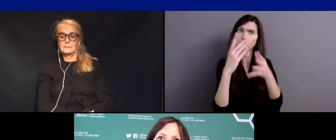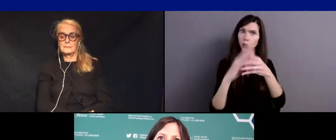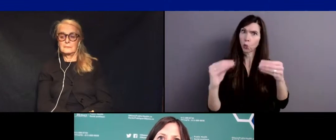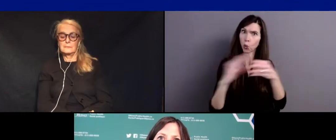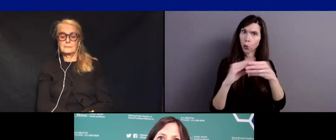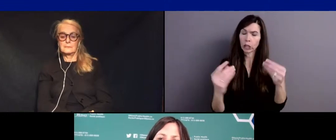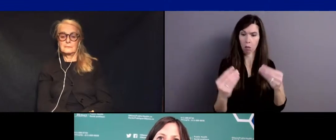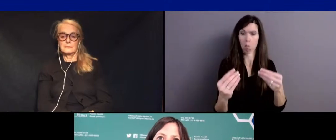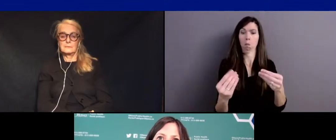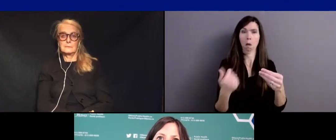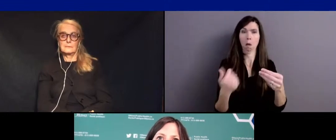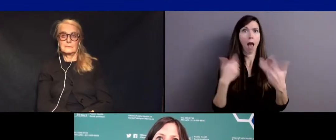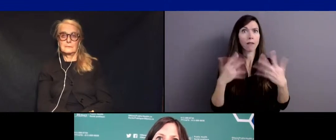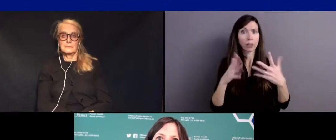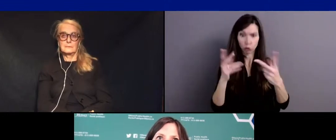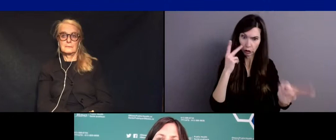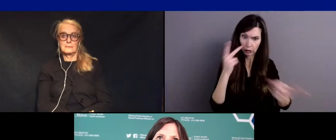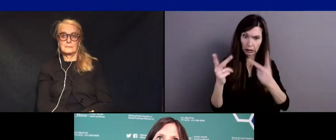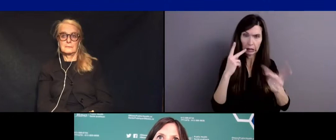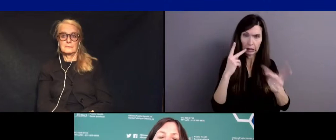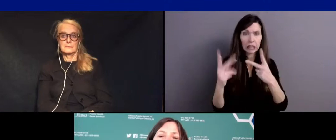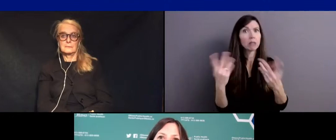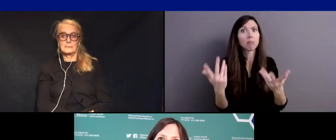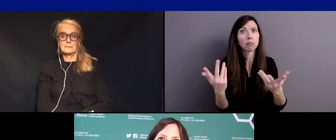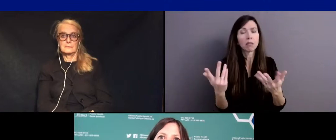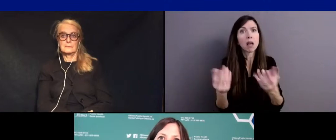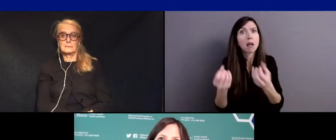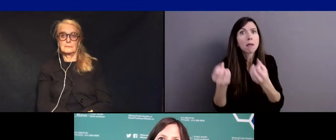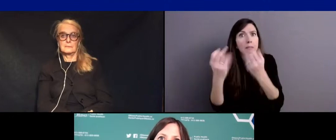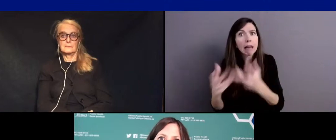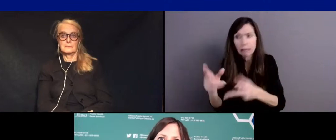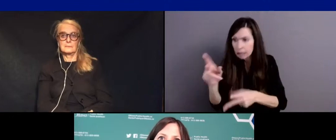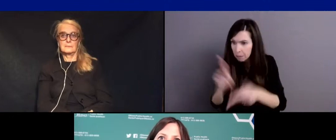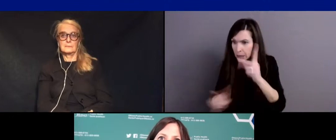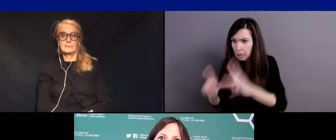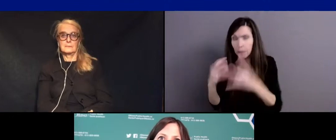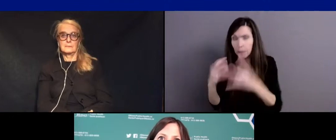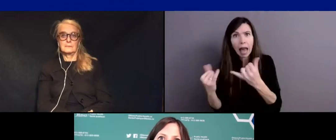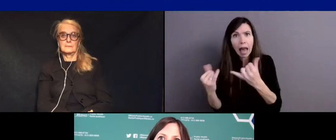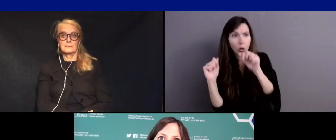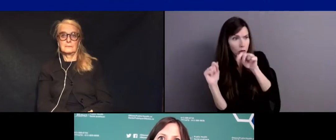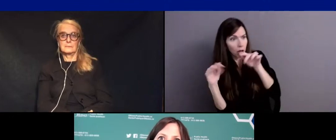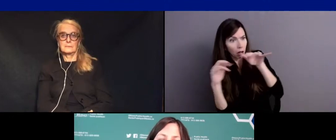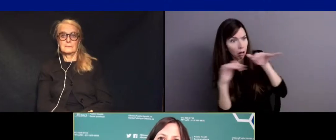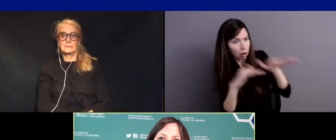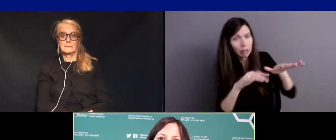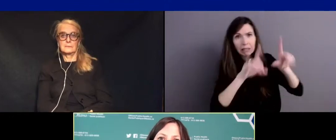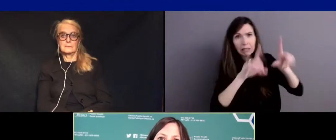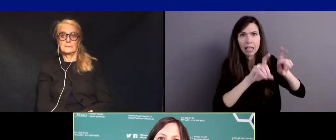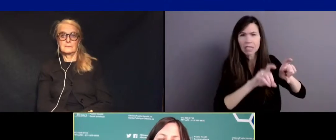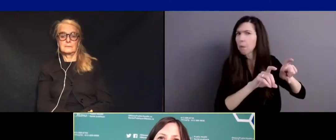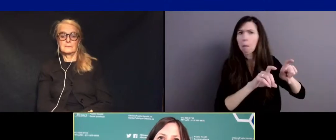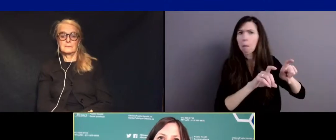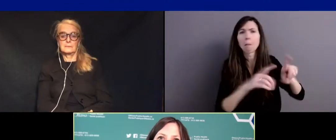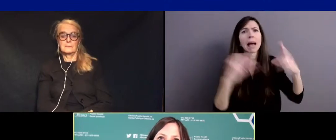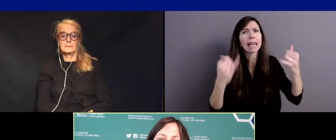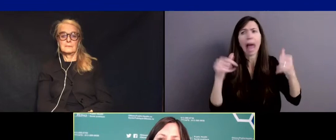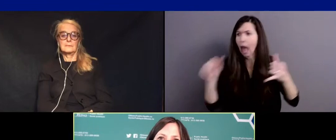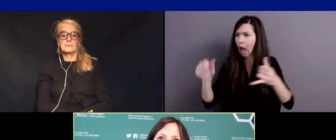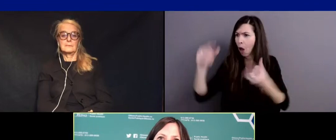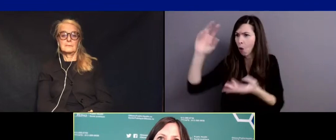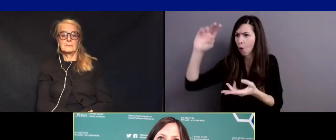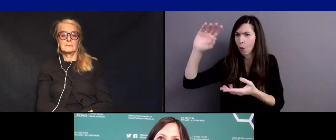tests, the number of people going for tests is quite a bit lower, right? We seem to have different problems, too many people wanting to, and now we have a lot of